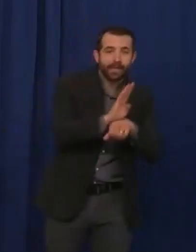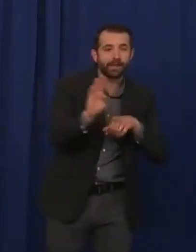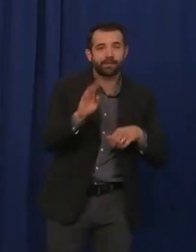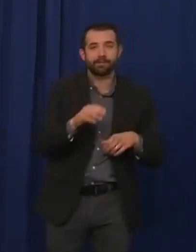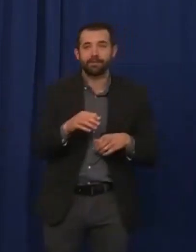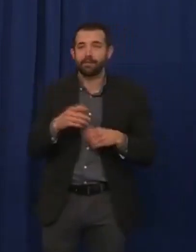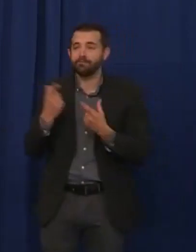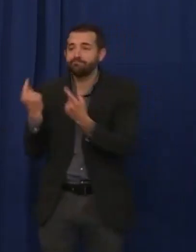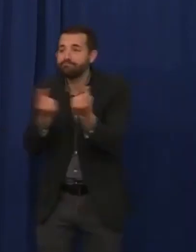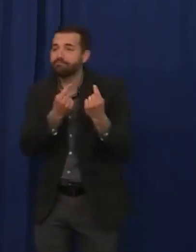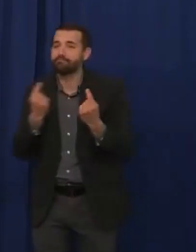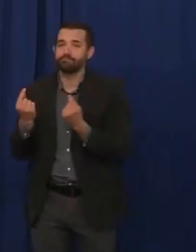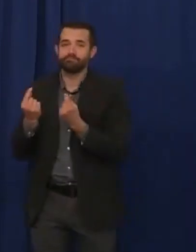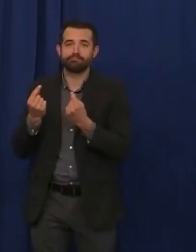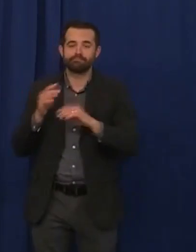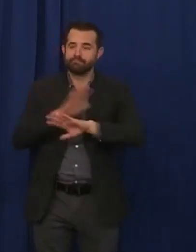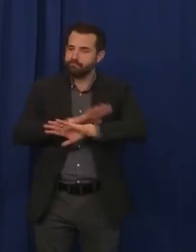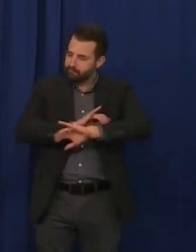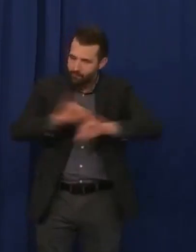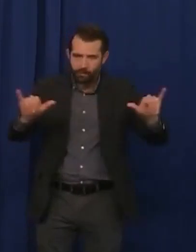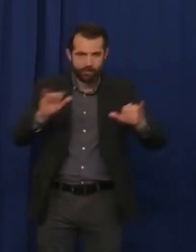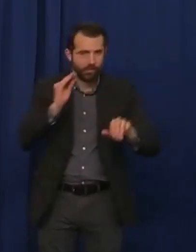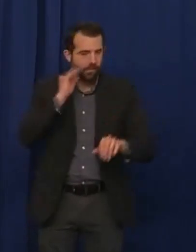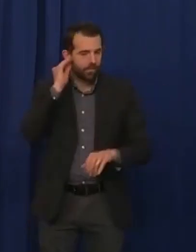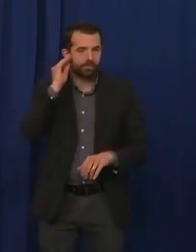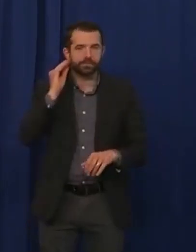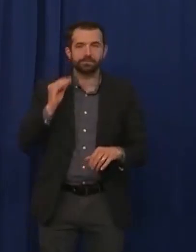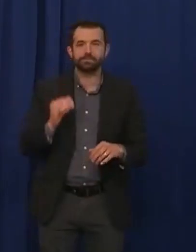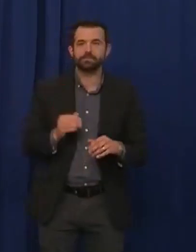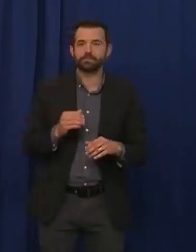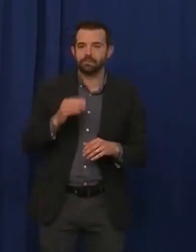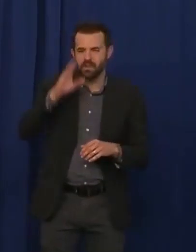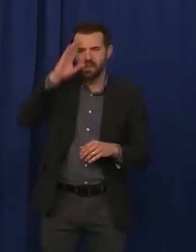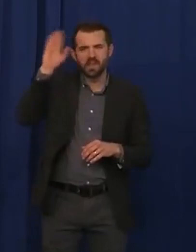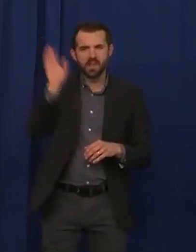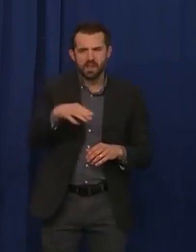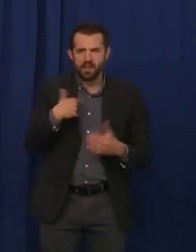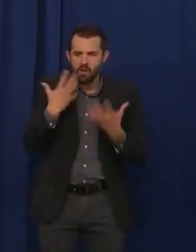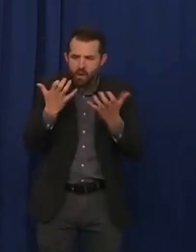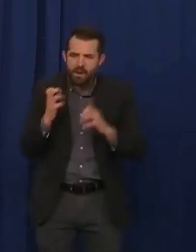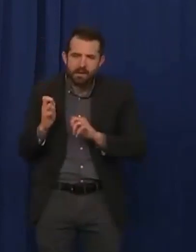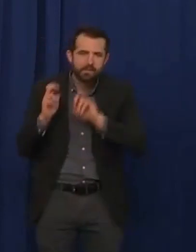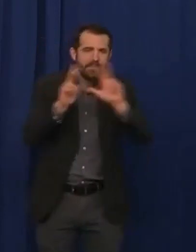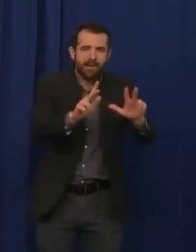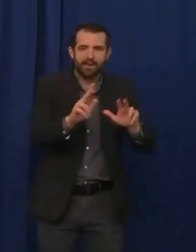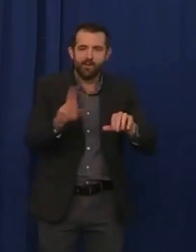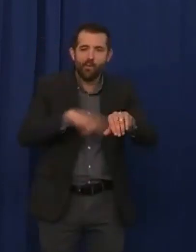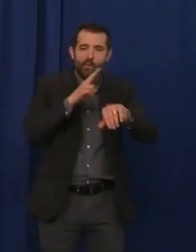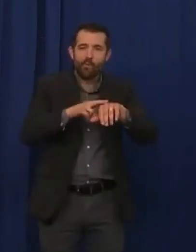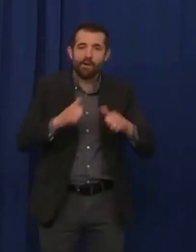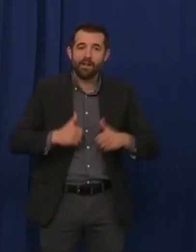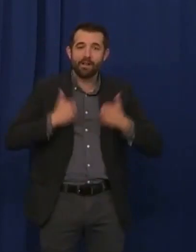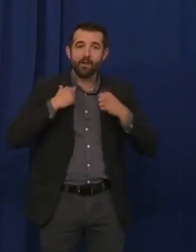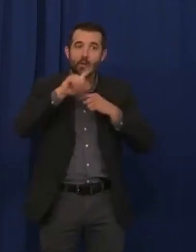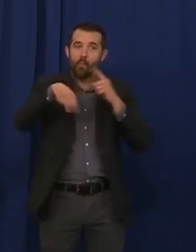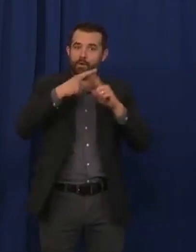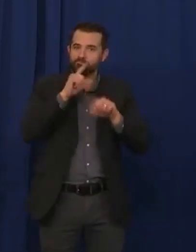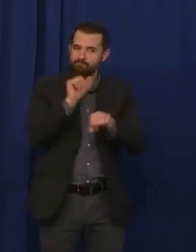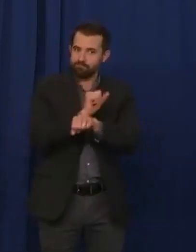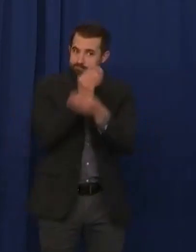We all want life to return to normal as soon as it's safe to do so. Our hearts break to see